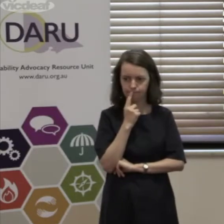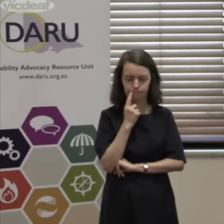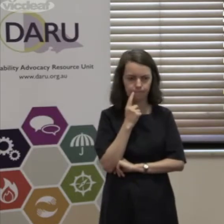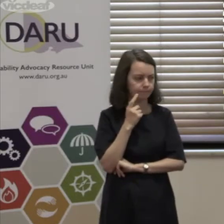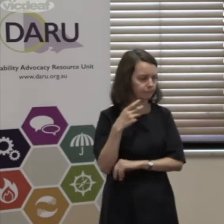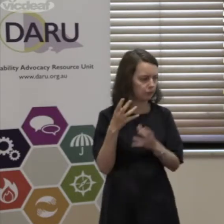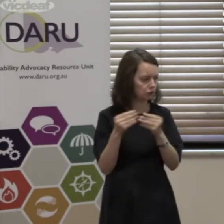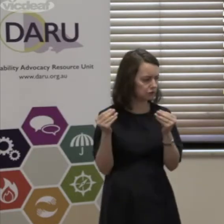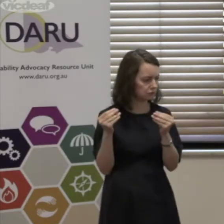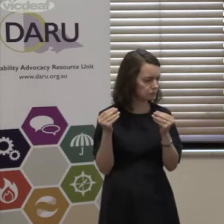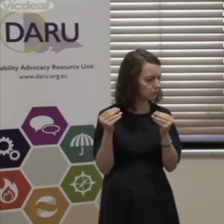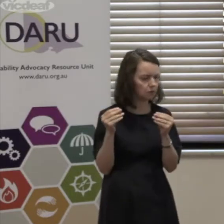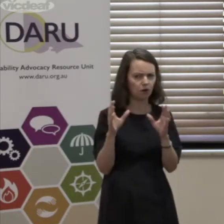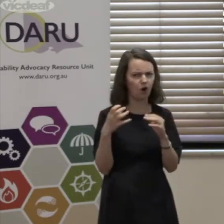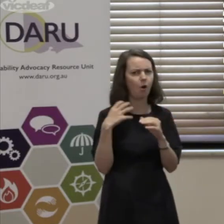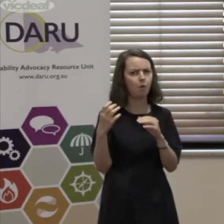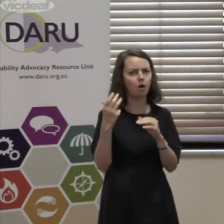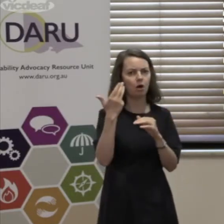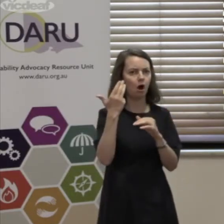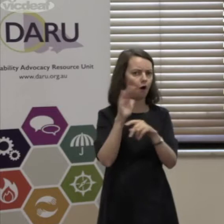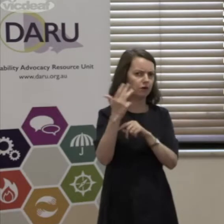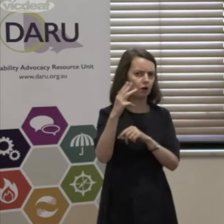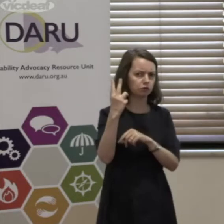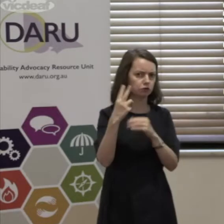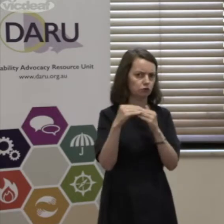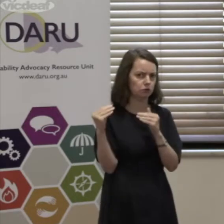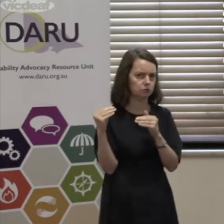I've lost it again. It's higher again.